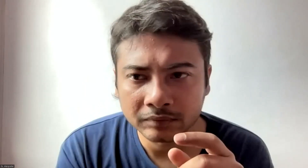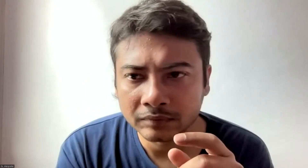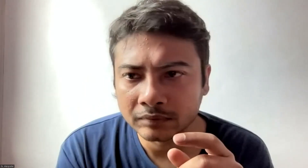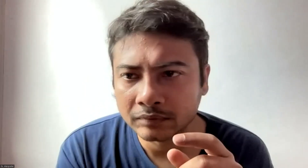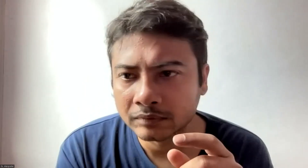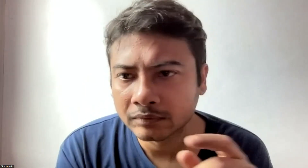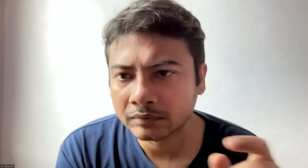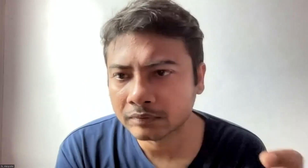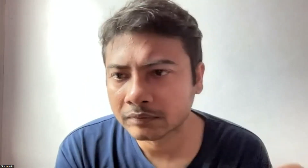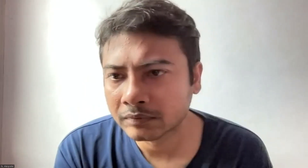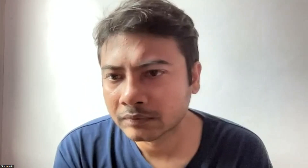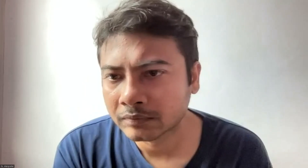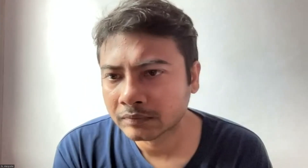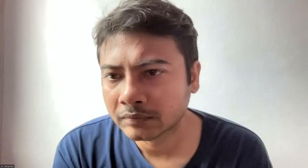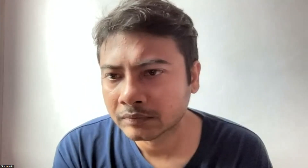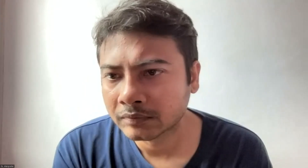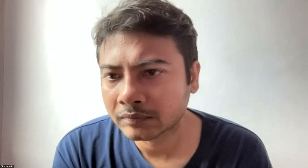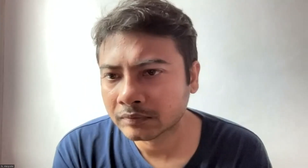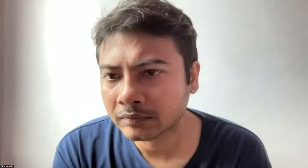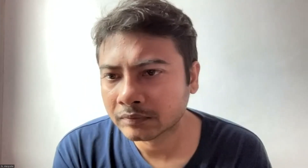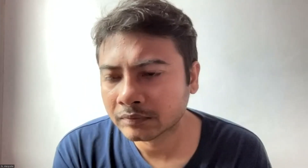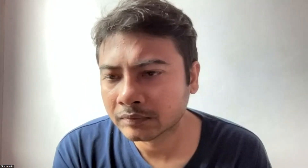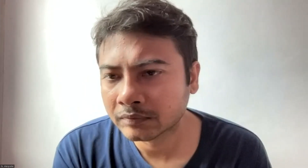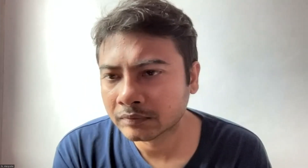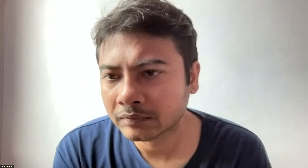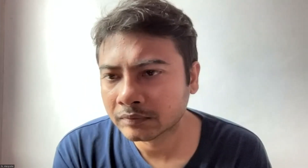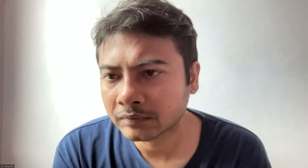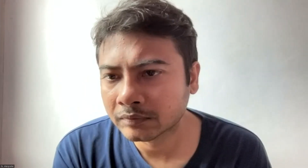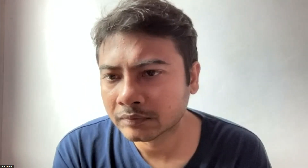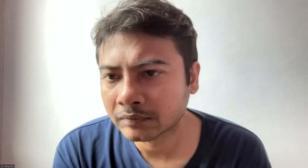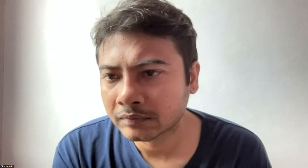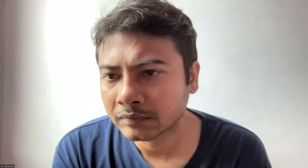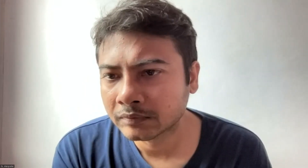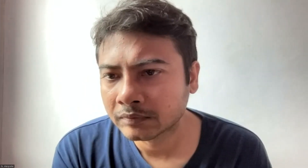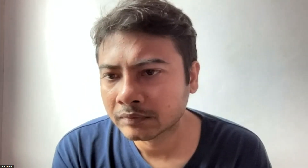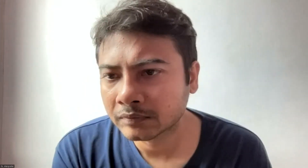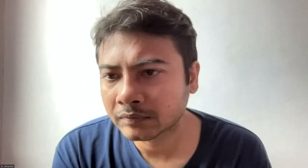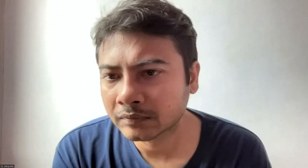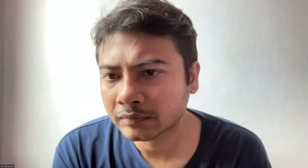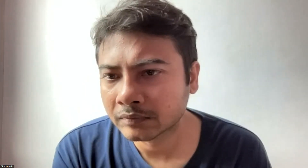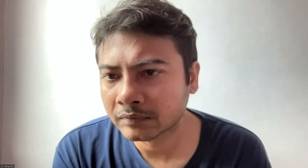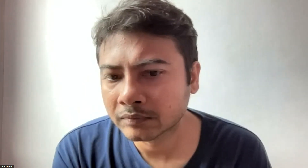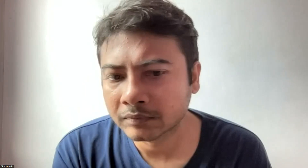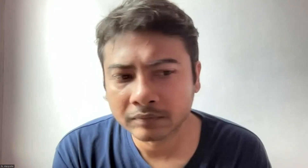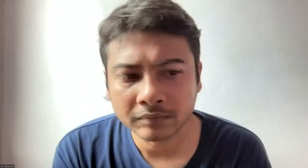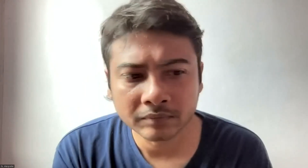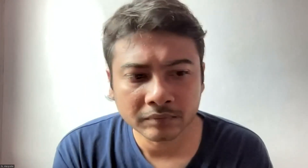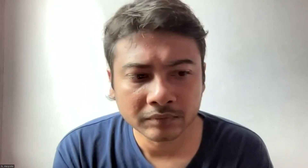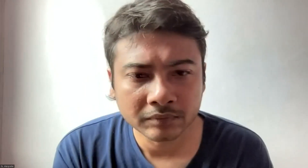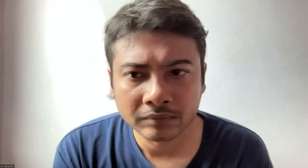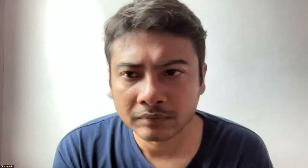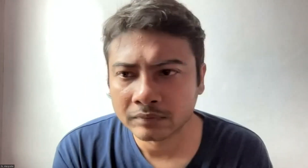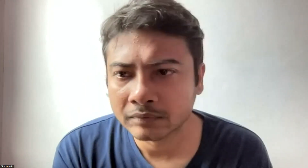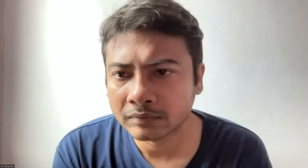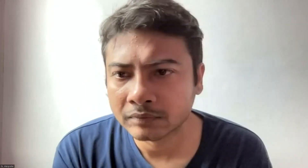Maybe good idea to explain that the three women controlling through wires is just example. I didn't understand. Come back again. I saw some